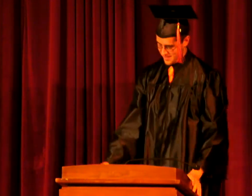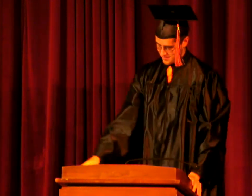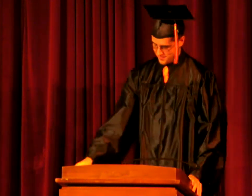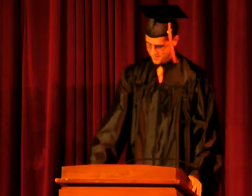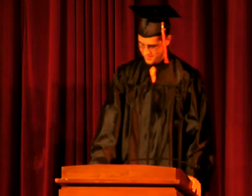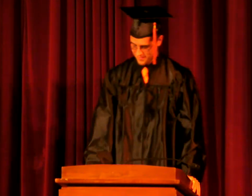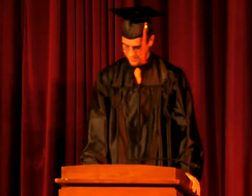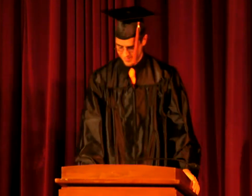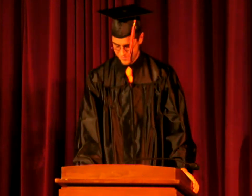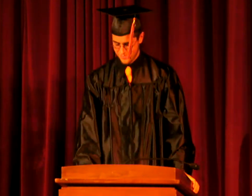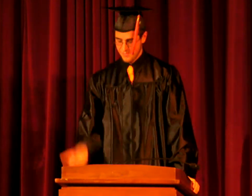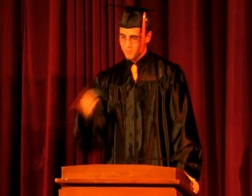park.